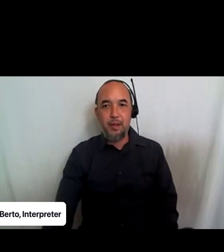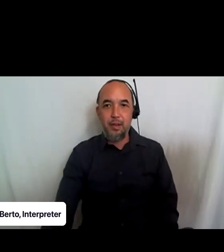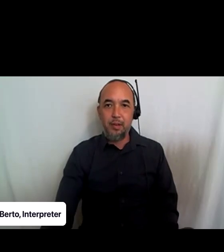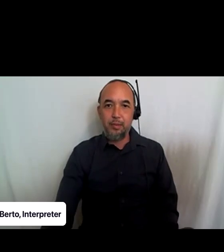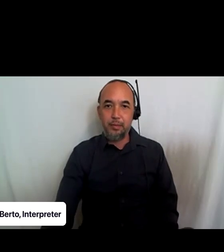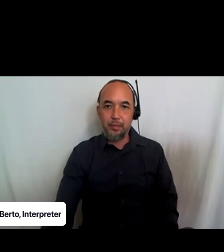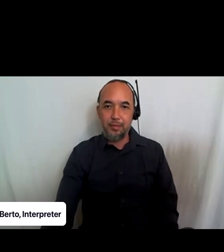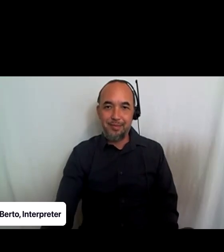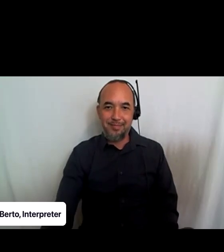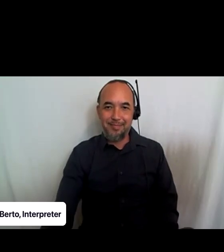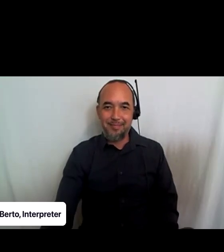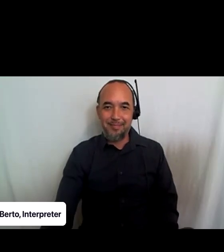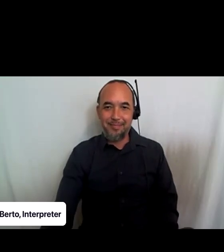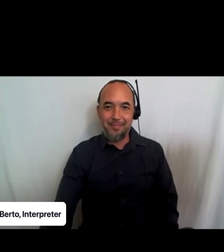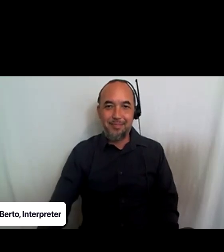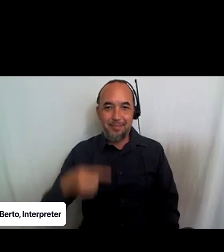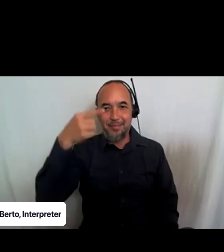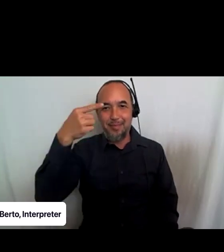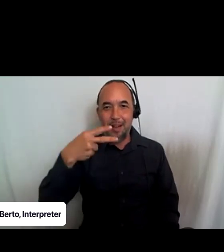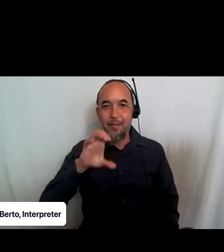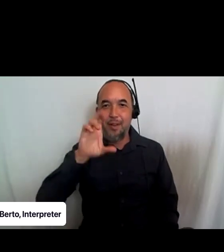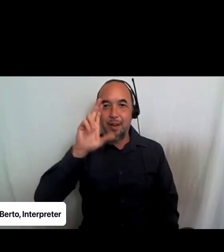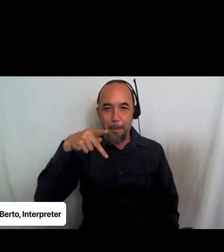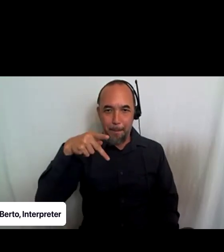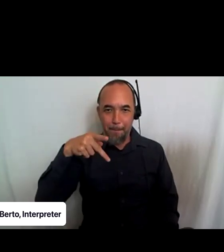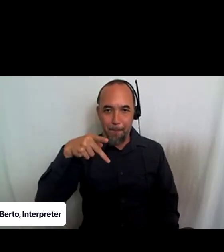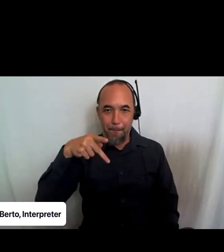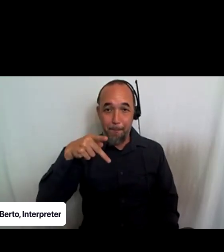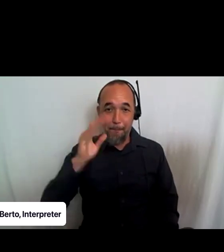Ooh, half a cup. All right.